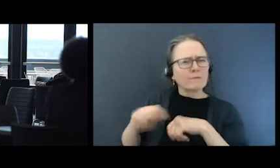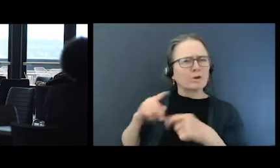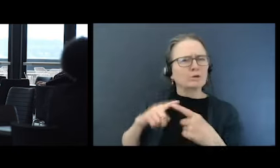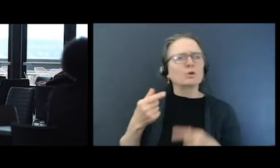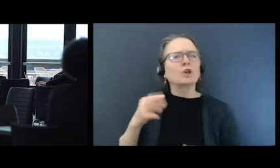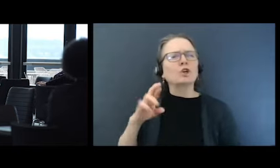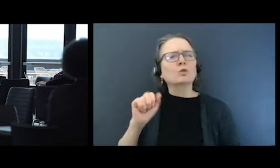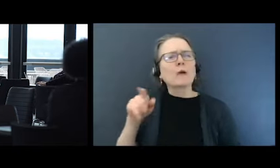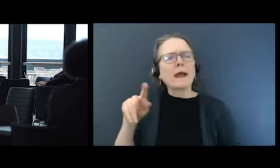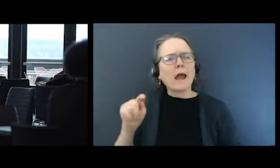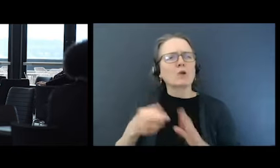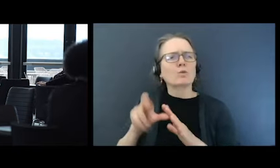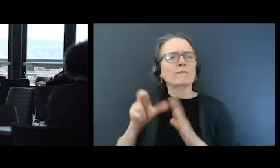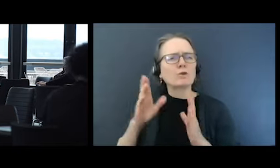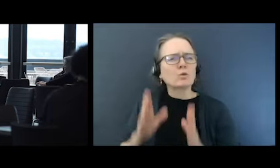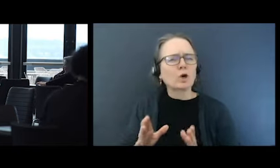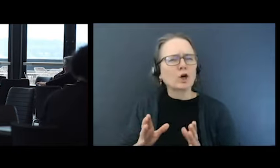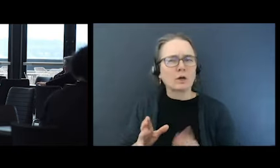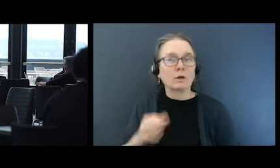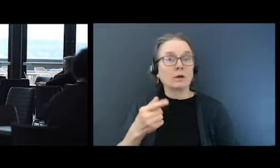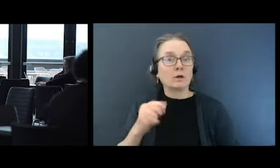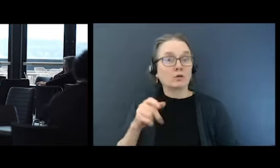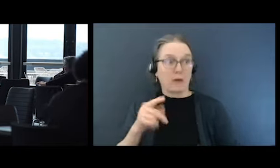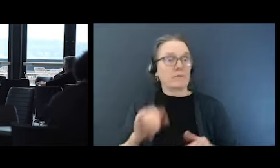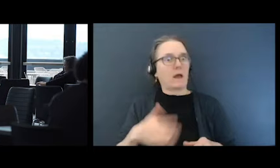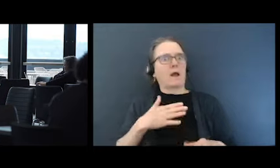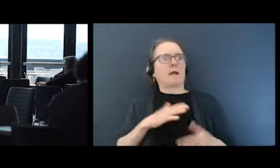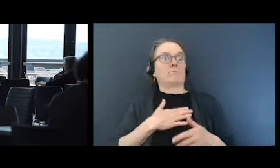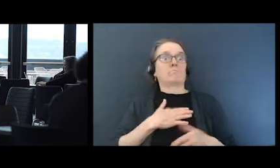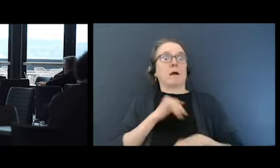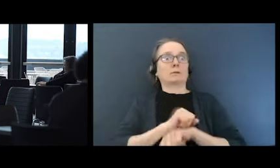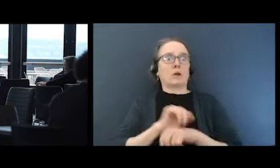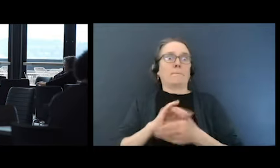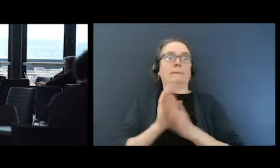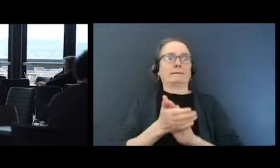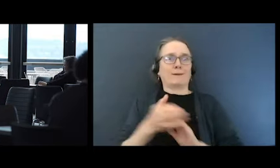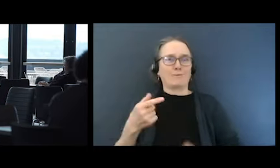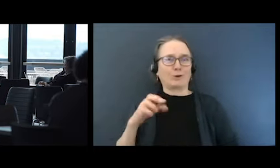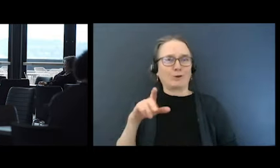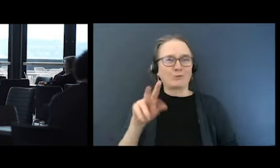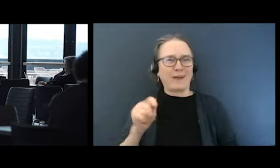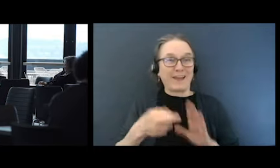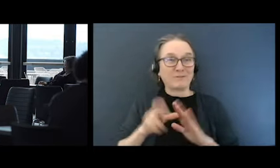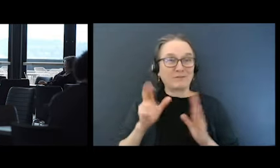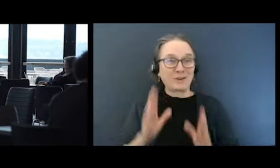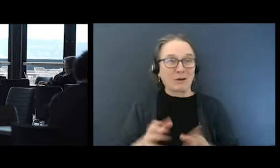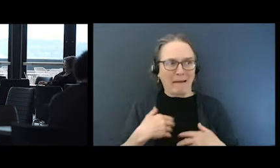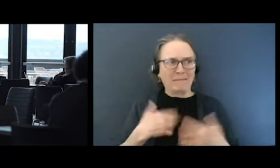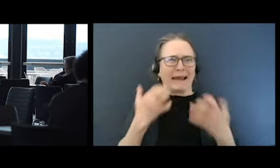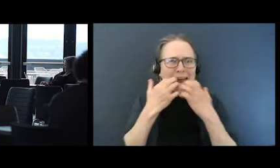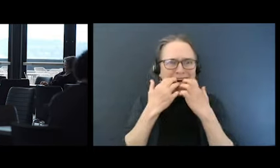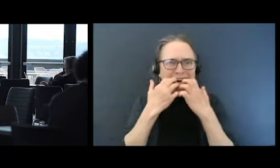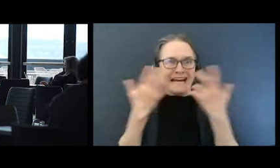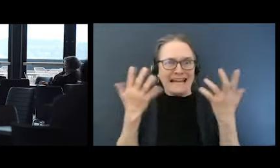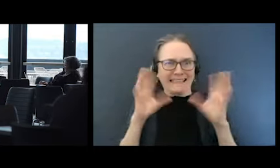something about how you serve people with disabilities, something specific. I want to hear it. I don't care what it is. Is it in there, yes or no? That's